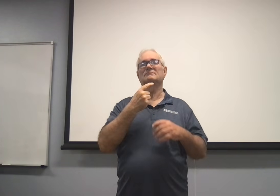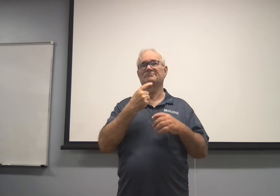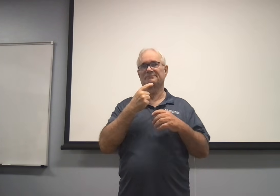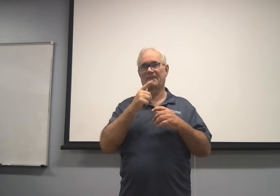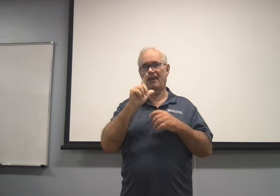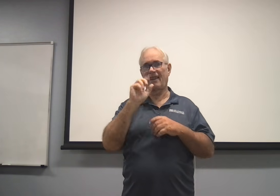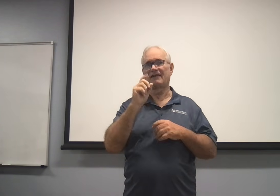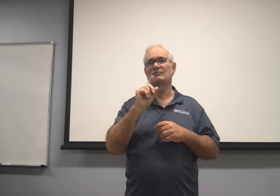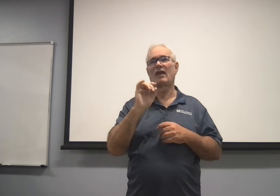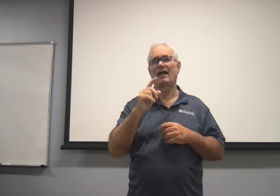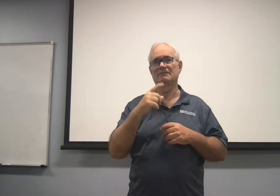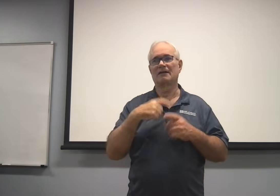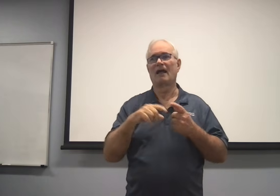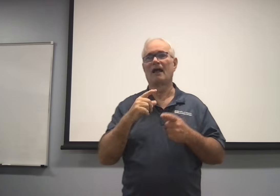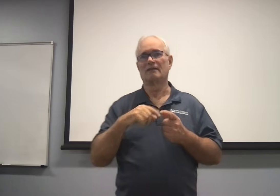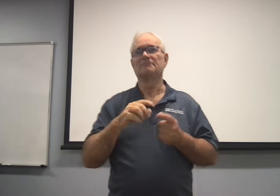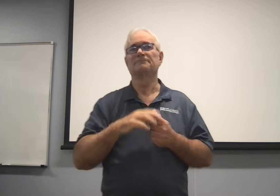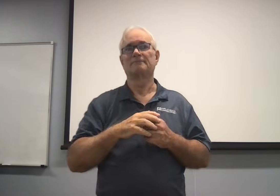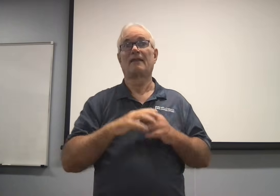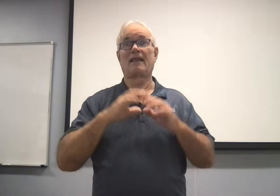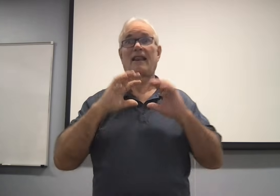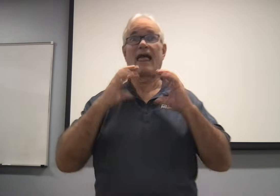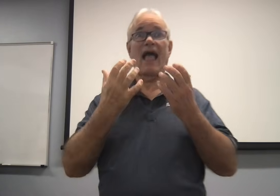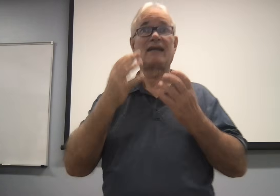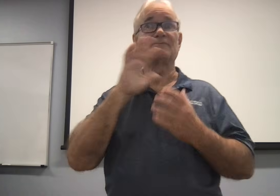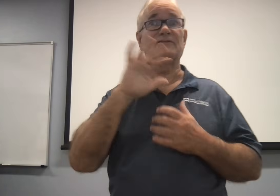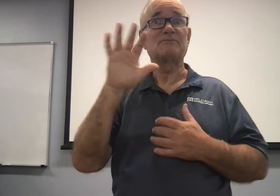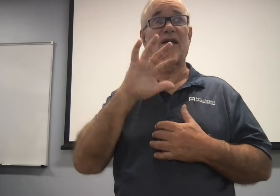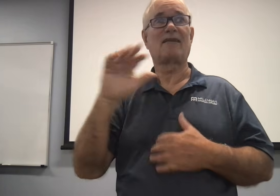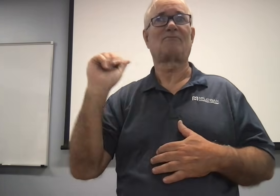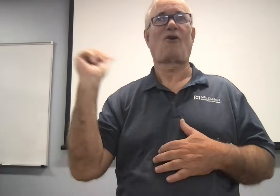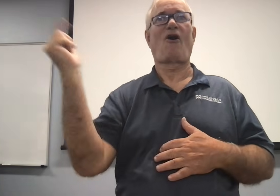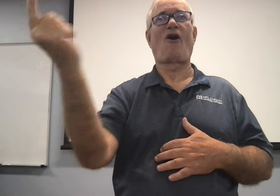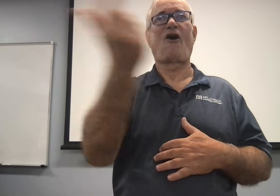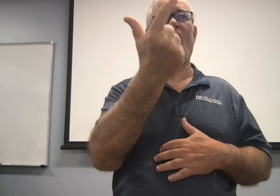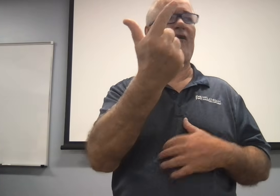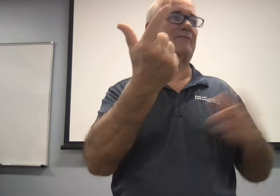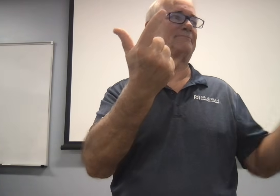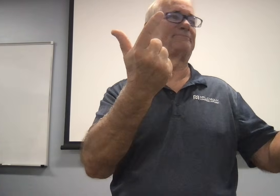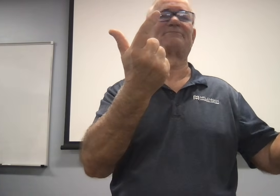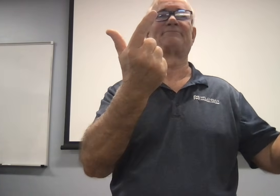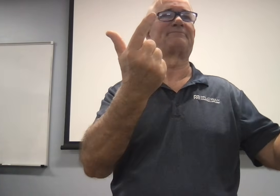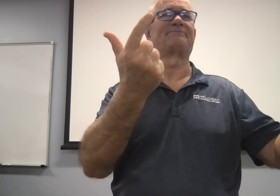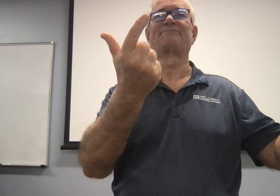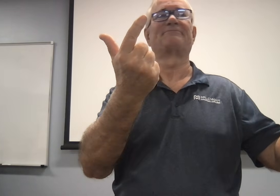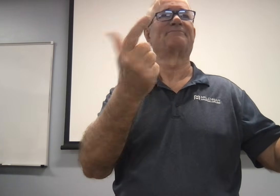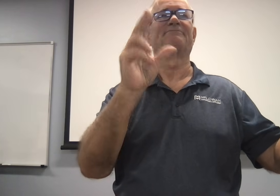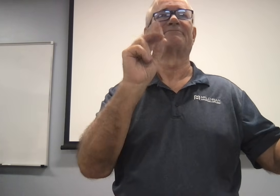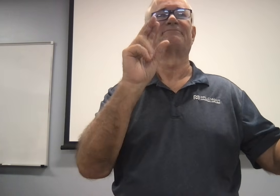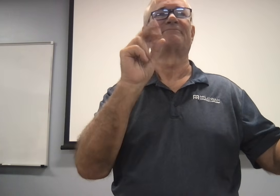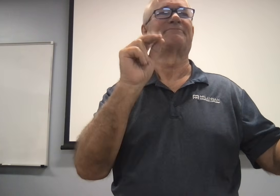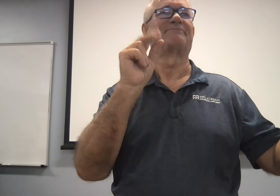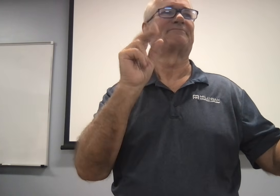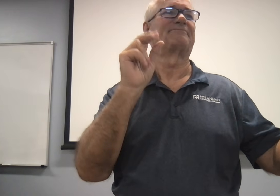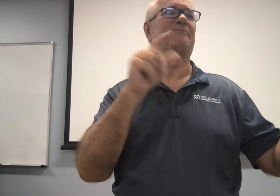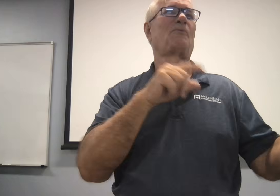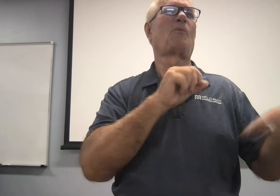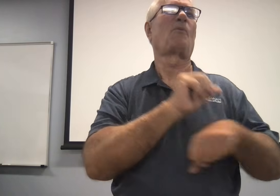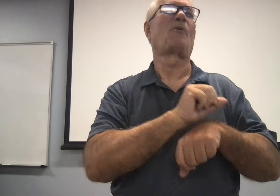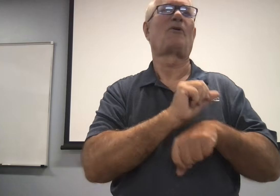you, that's a lexicalized sign. If I fingerspell all of you guys, but it's not including these guys